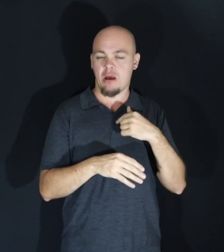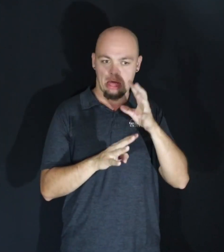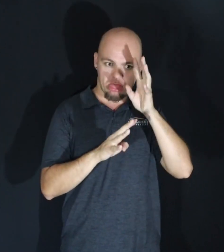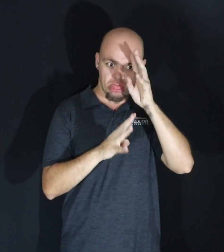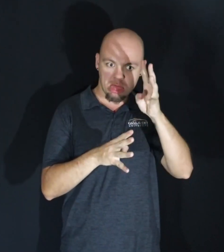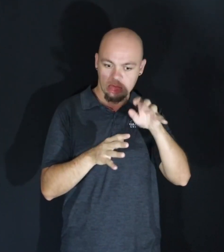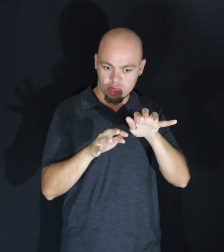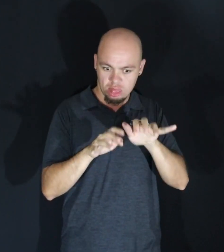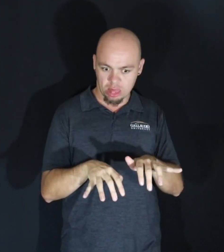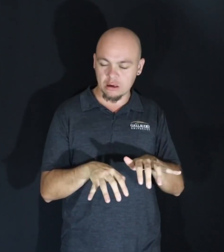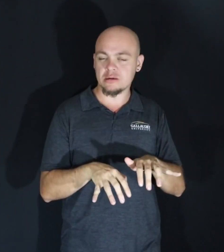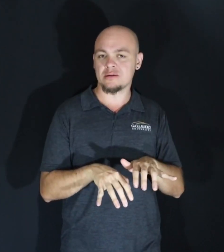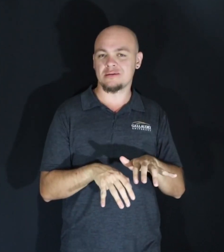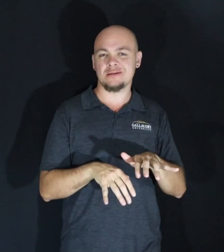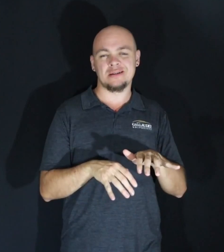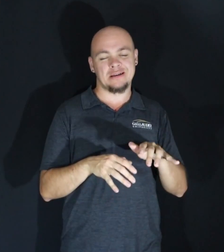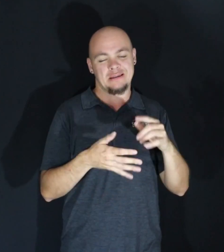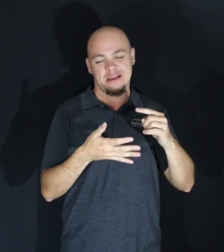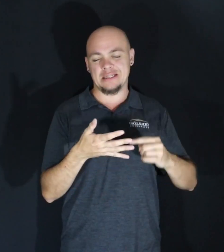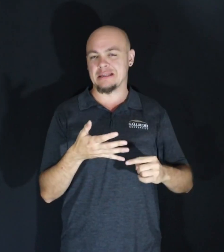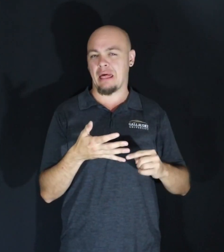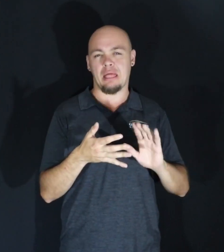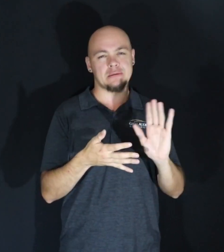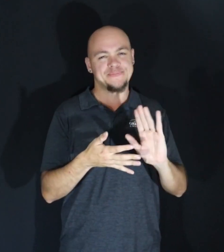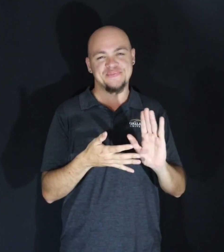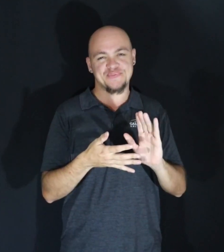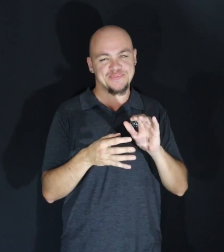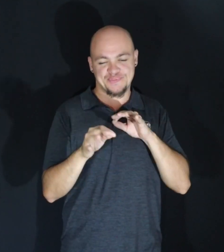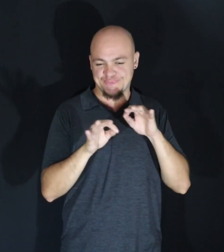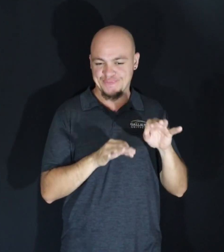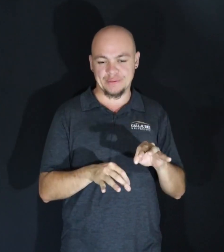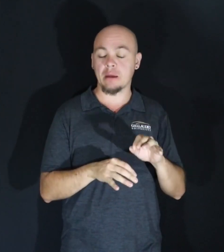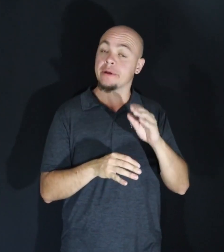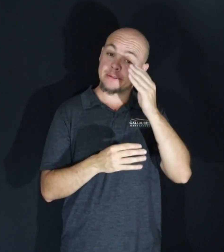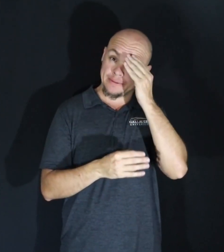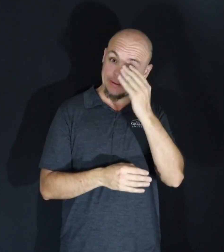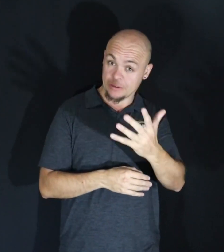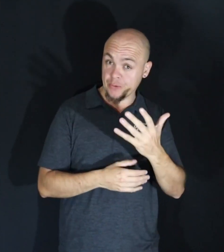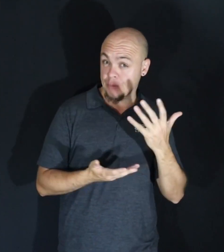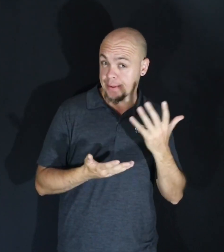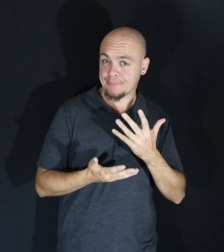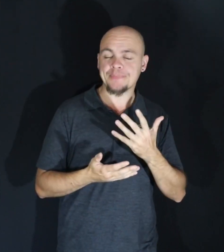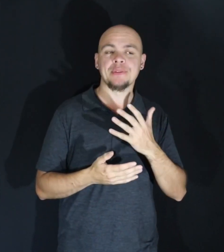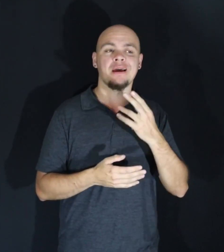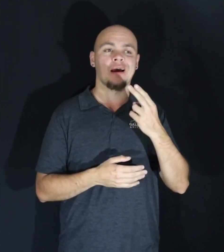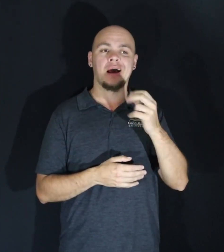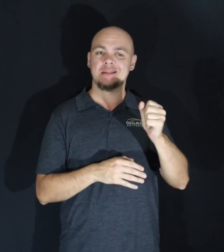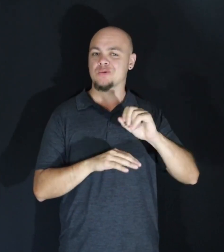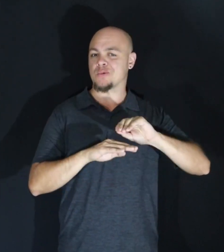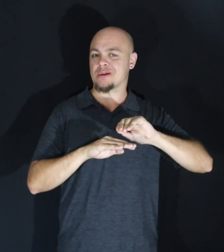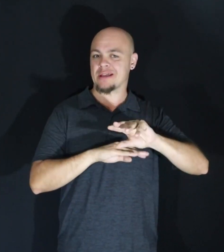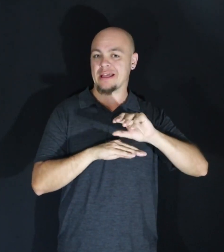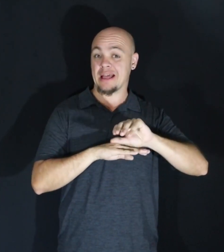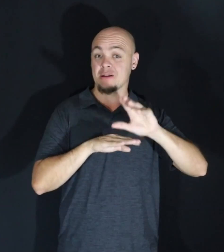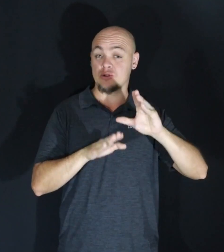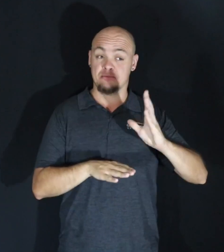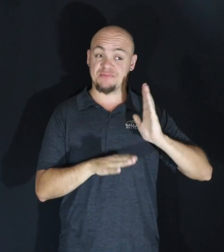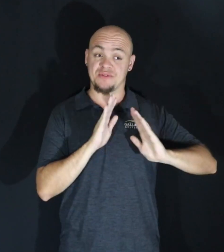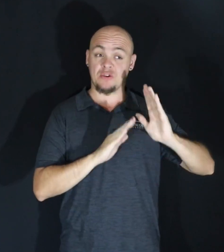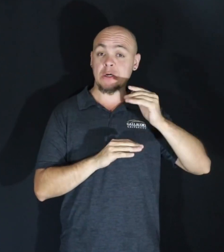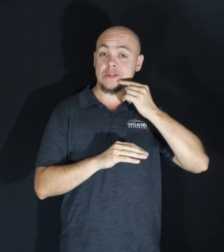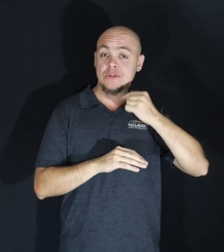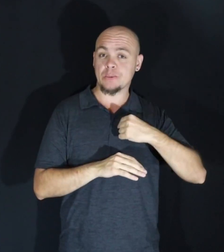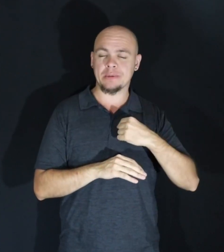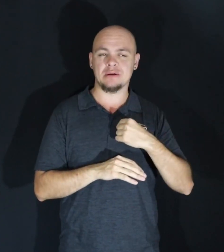Now, I won't go into the petty details of the post, but what I will share is this. My high school counselor once told me that I